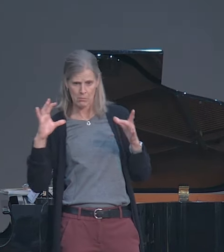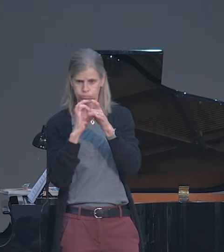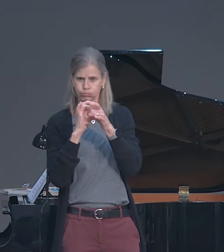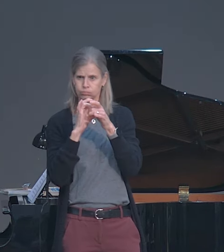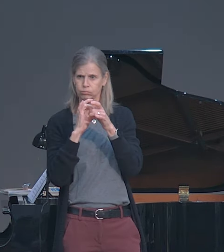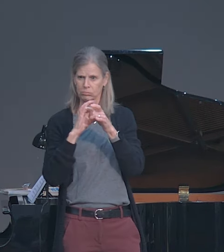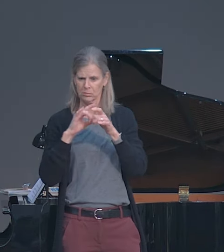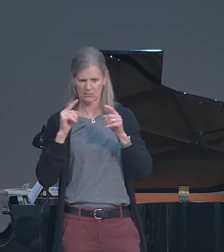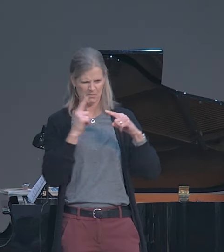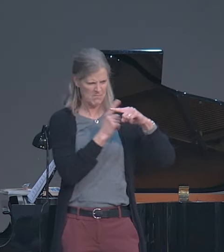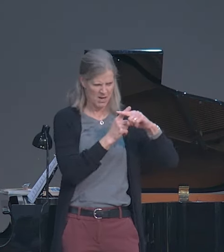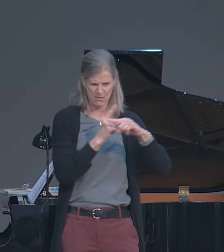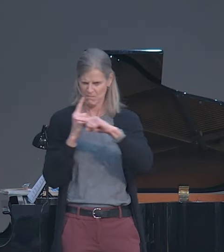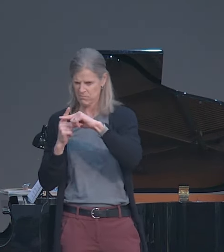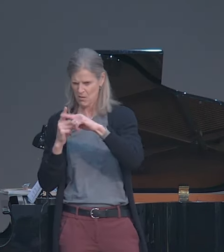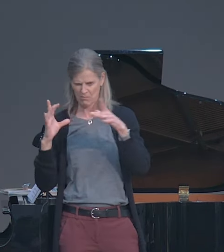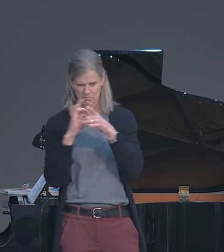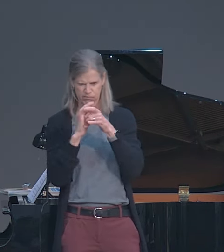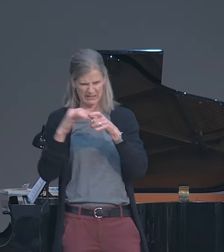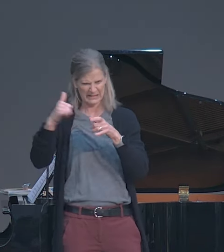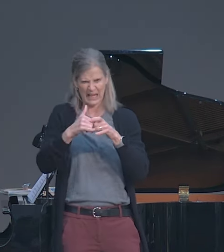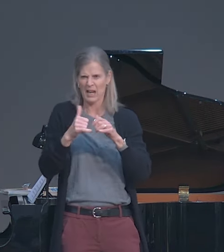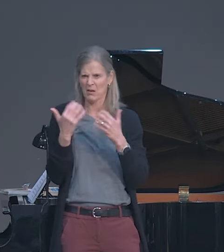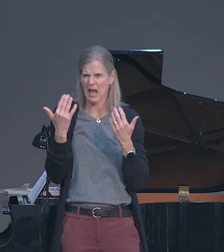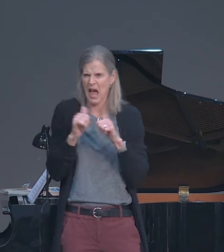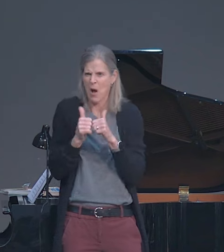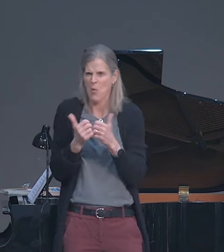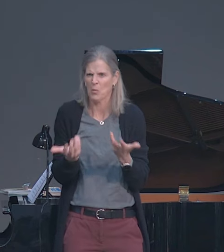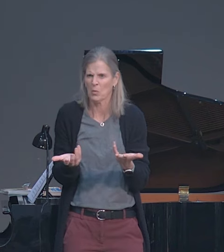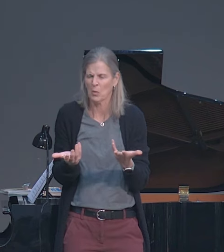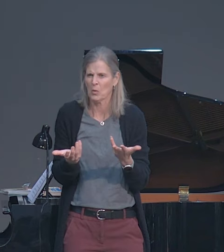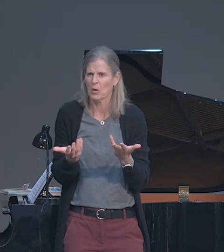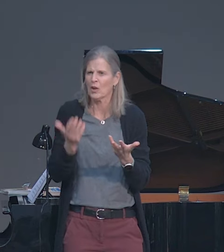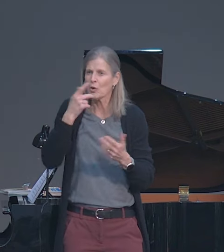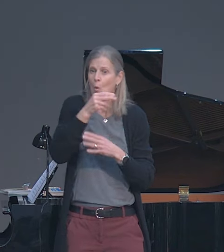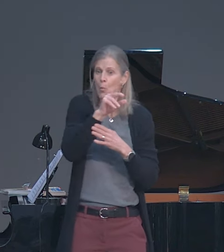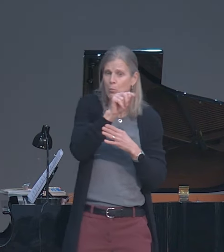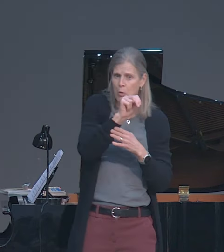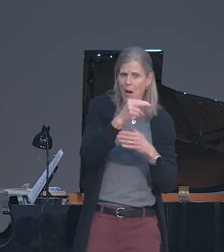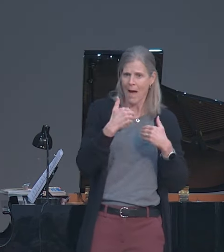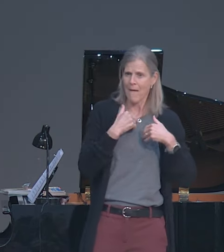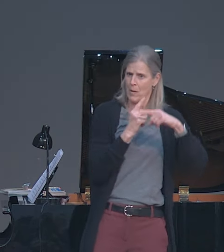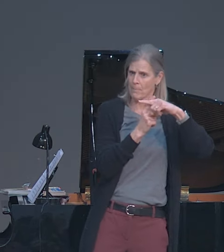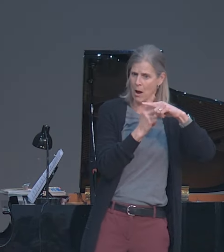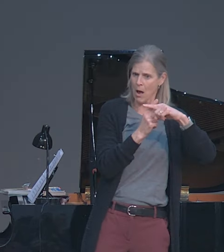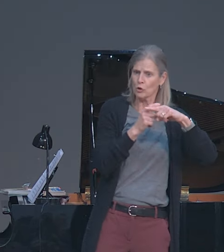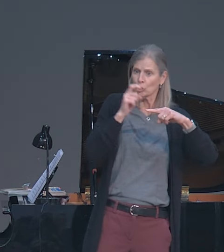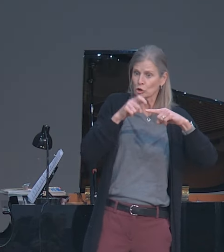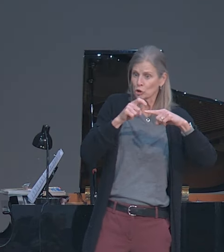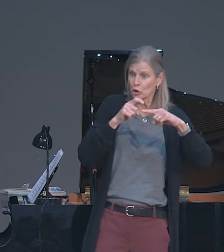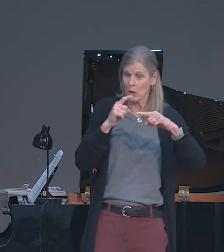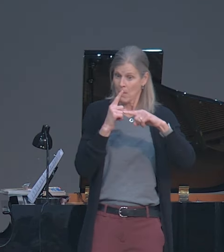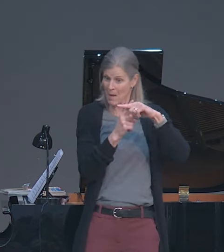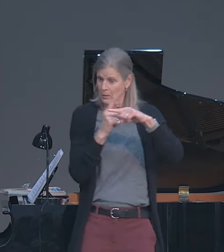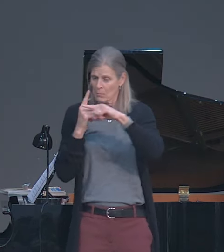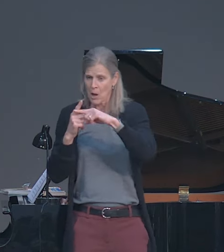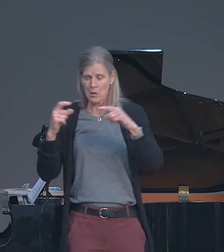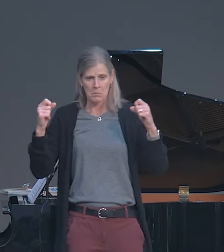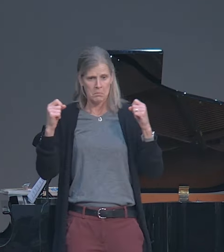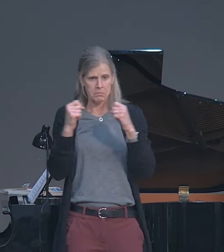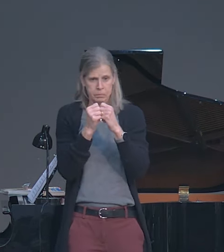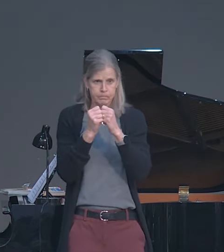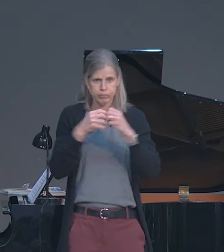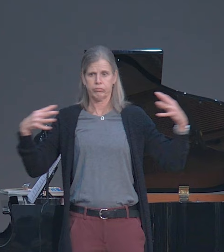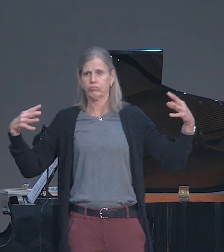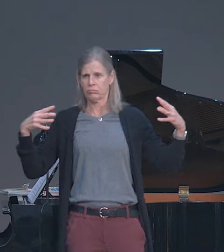stay there? Since every proton has a positive charge, what they should do is repel